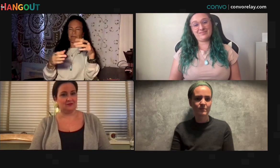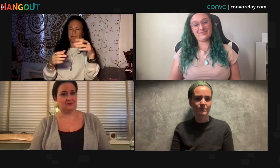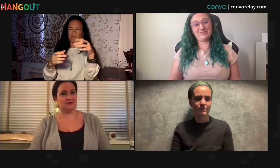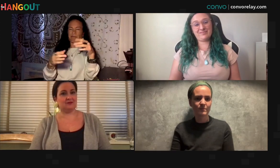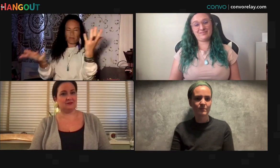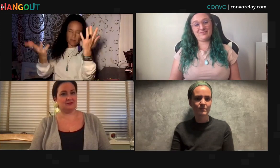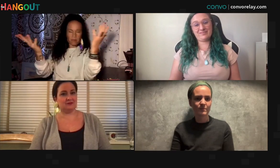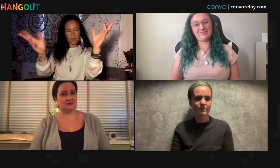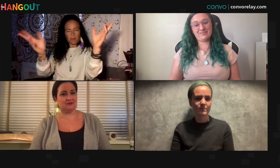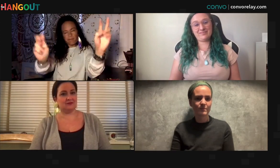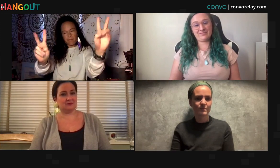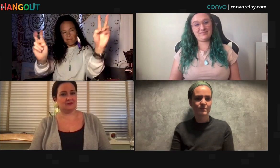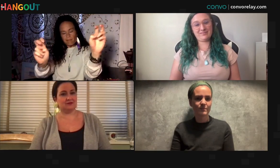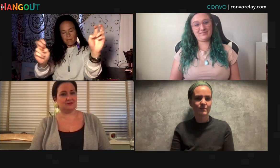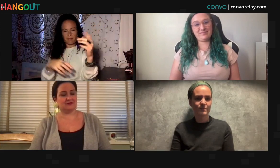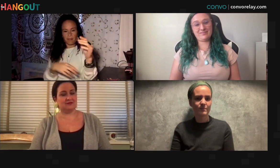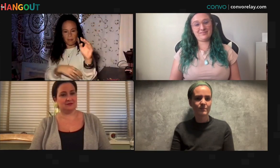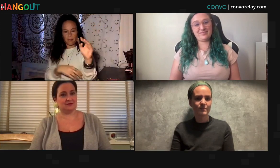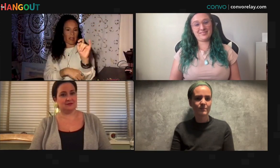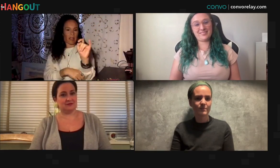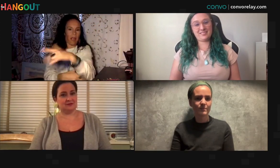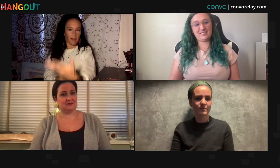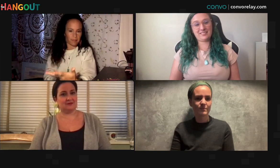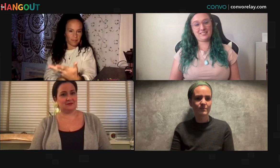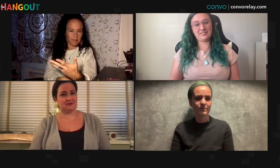Sometimes, even when things go awry,